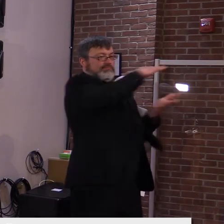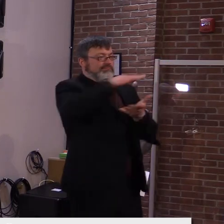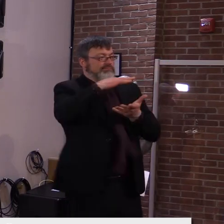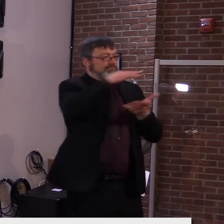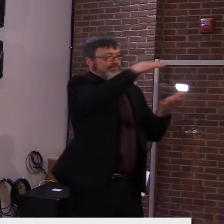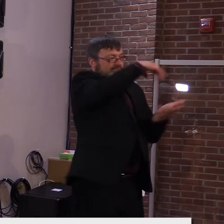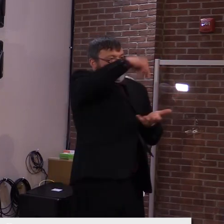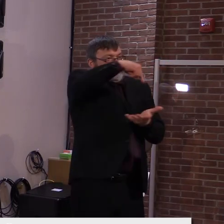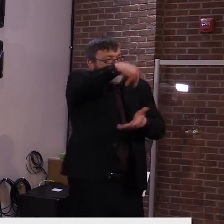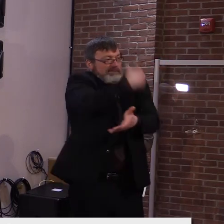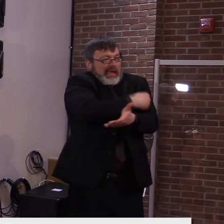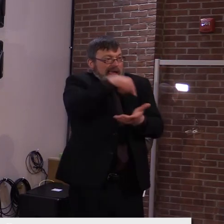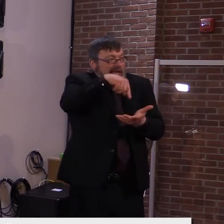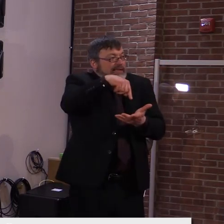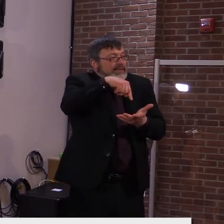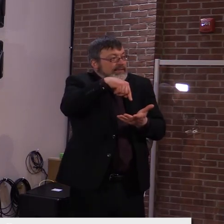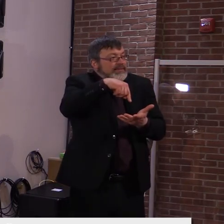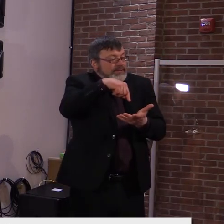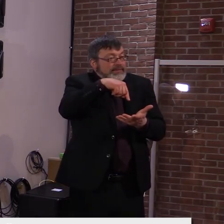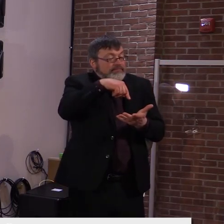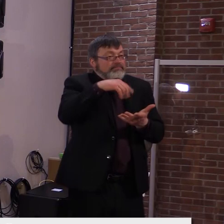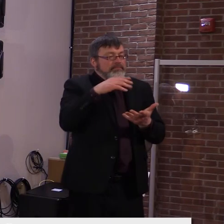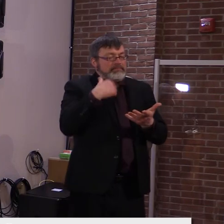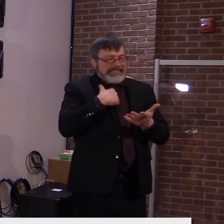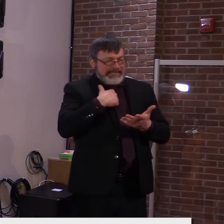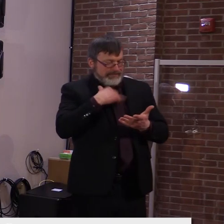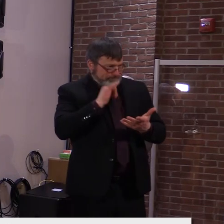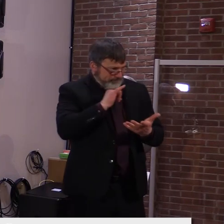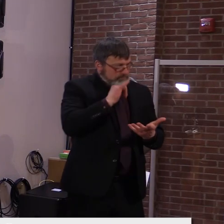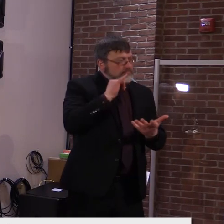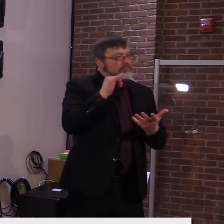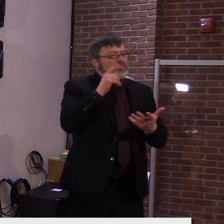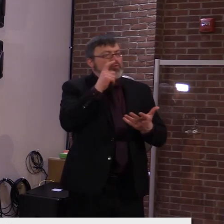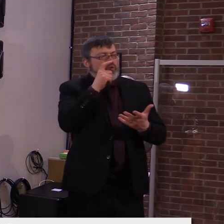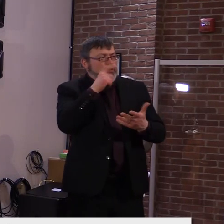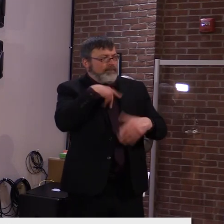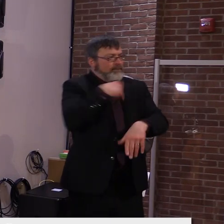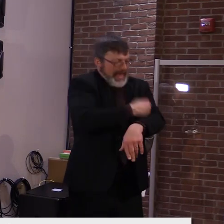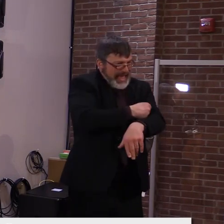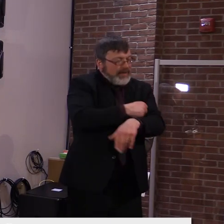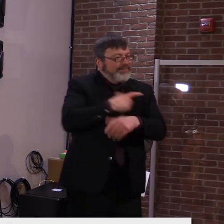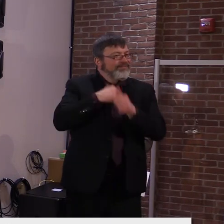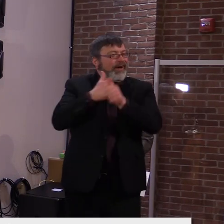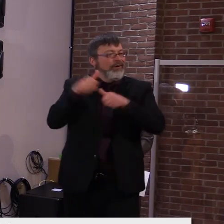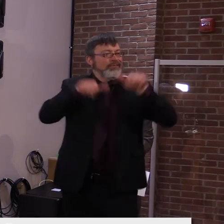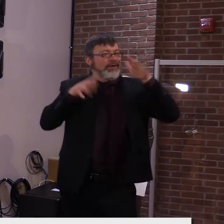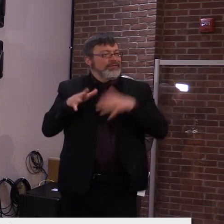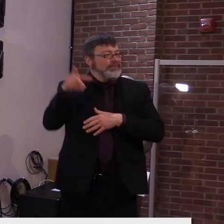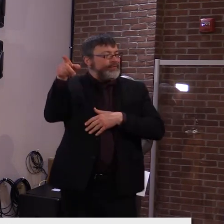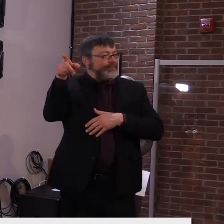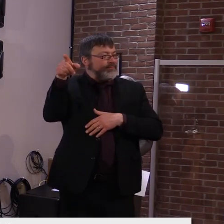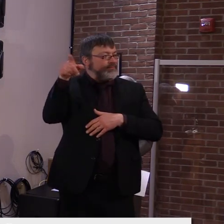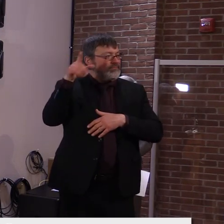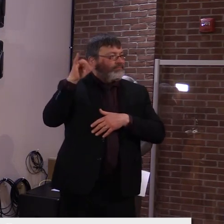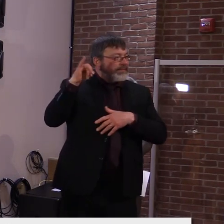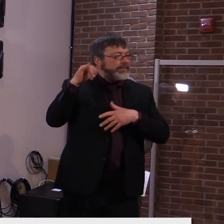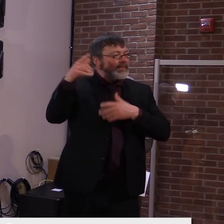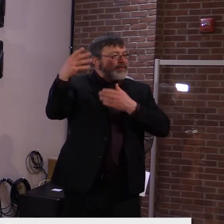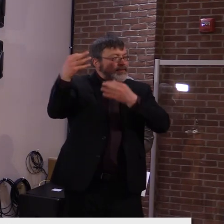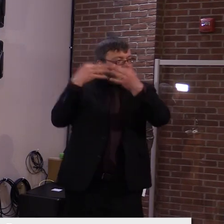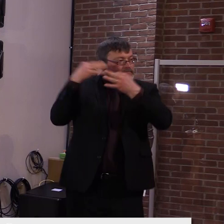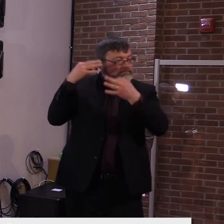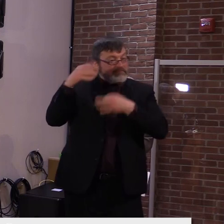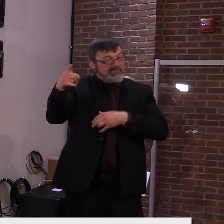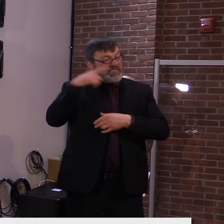And the data and the science has told us that we should be concentrating on those over 65 and those with chronic